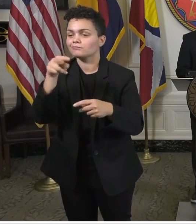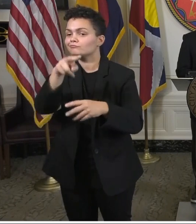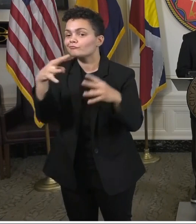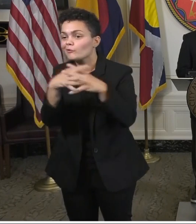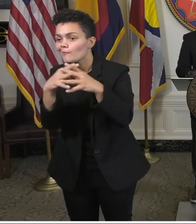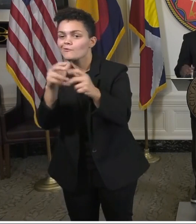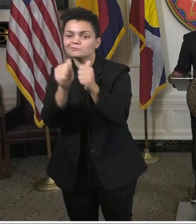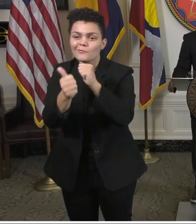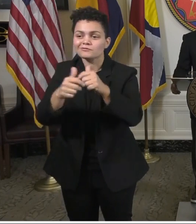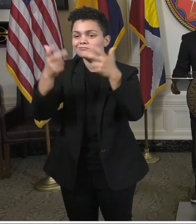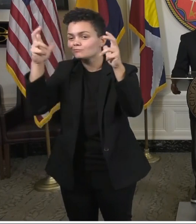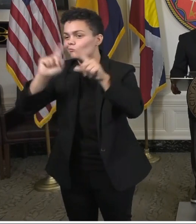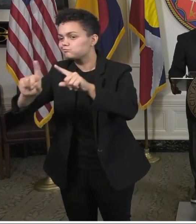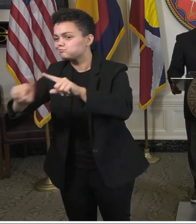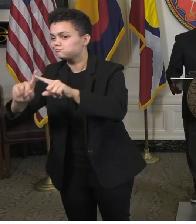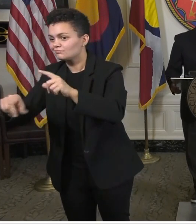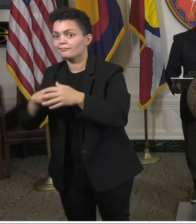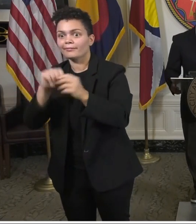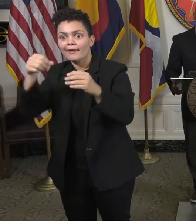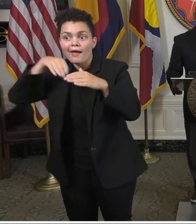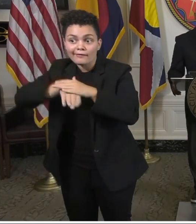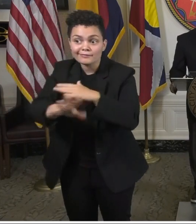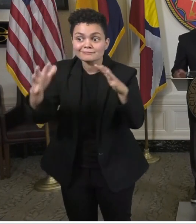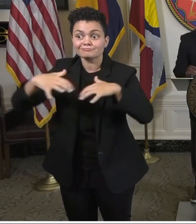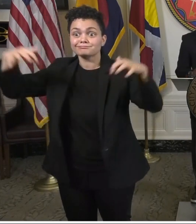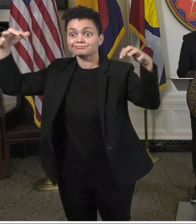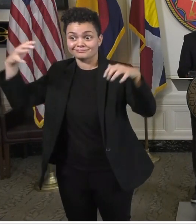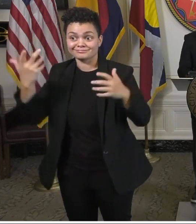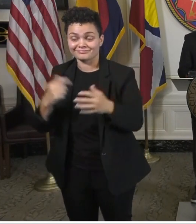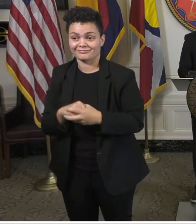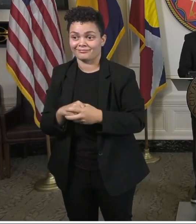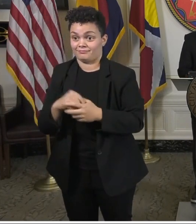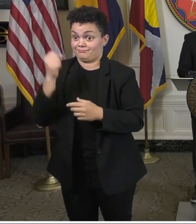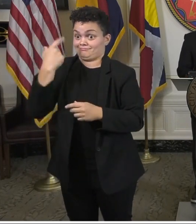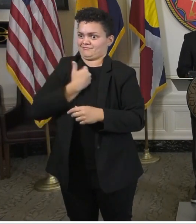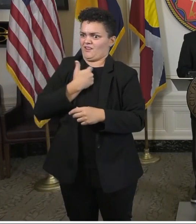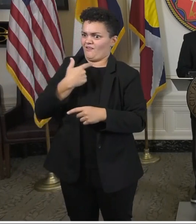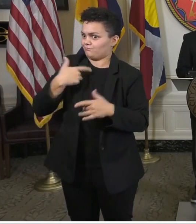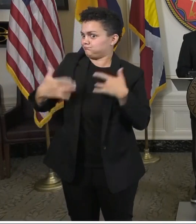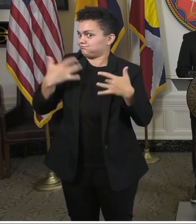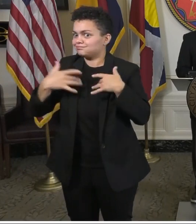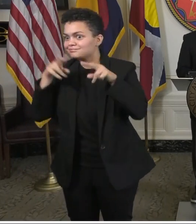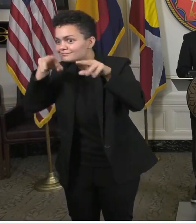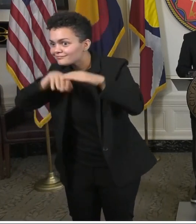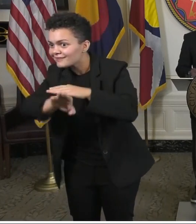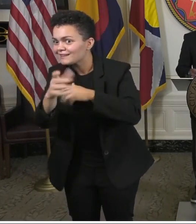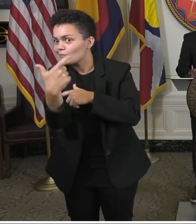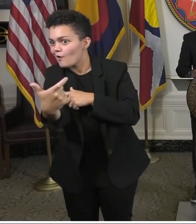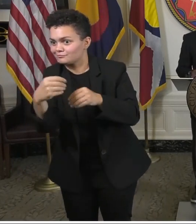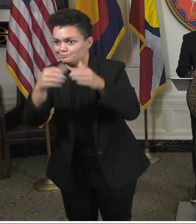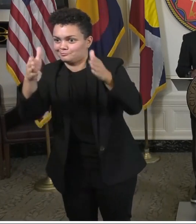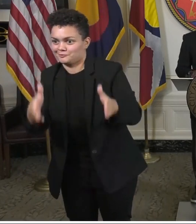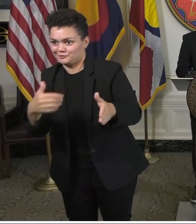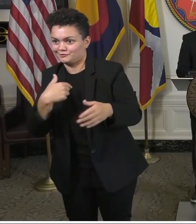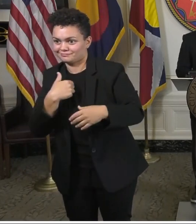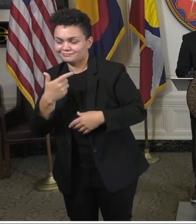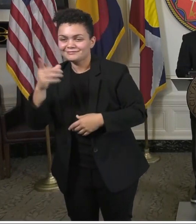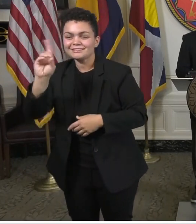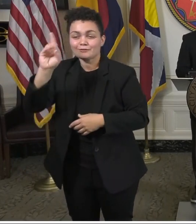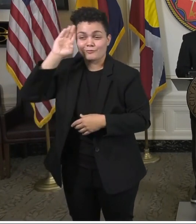season. So please continue to wear your face covering, wash your hands, maintain